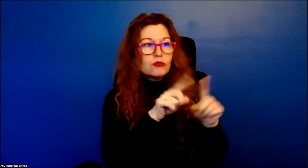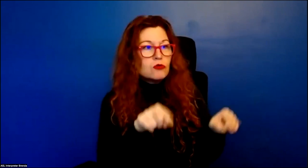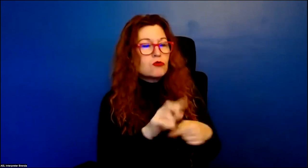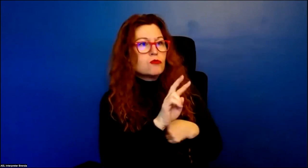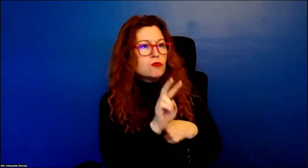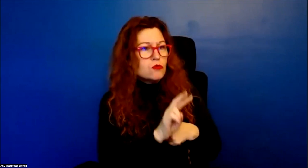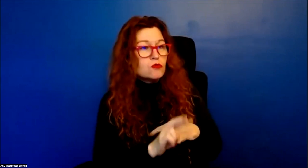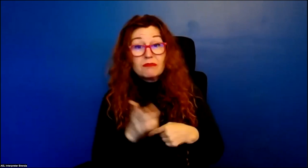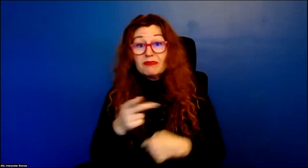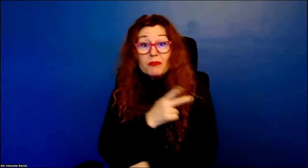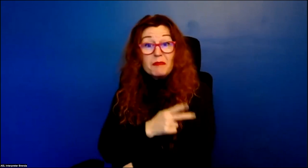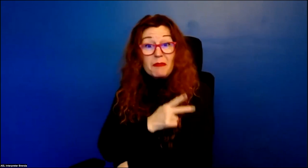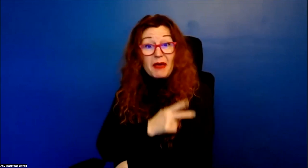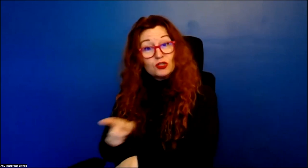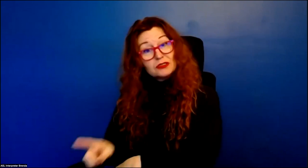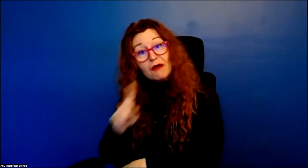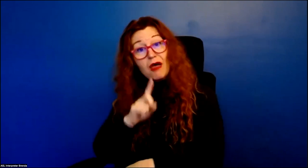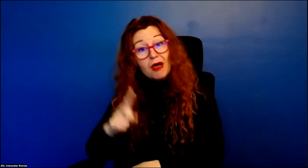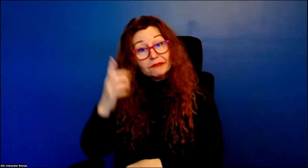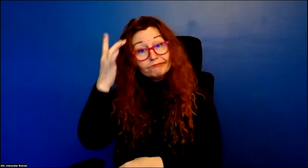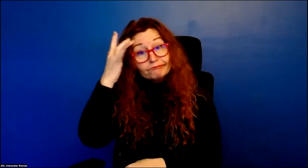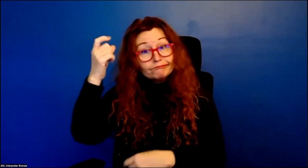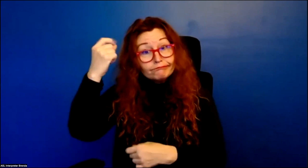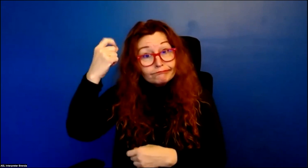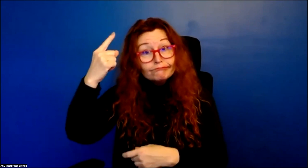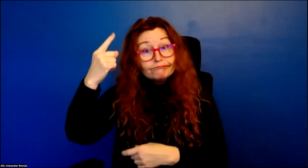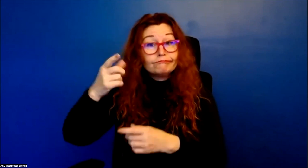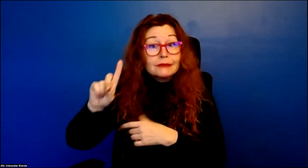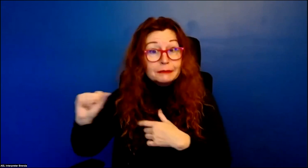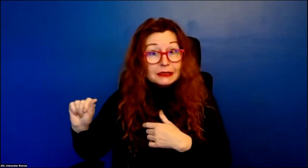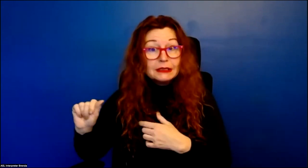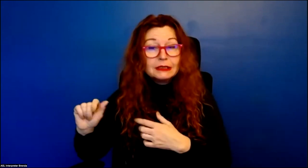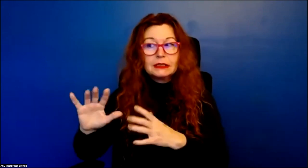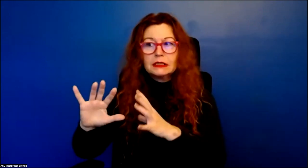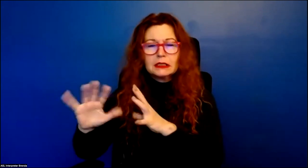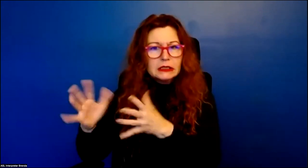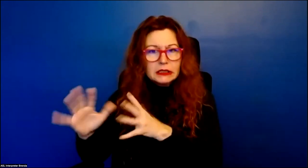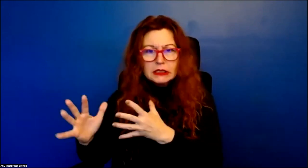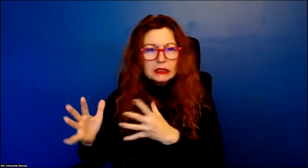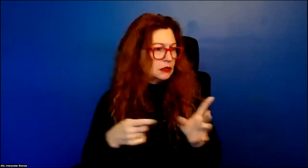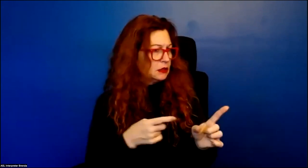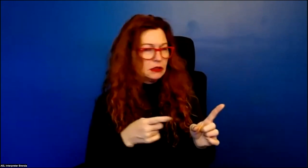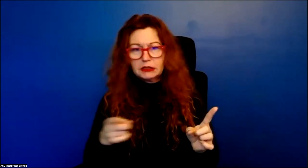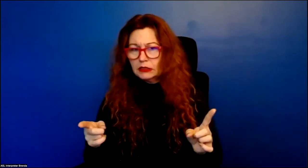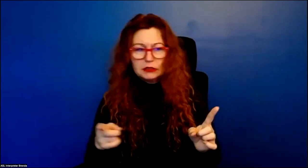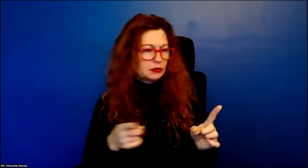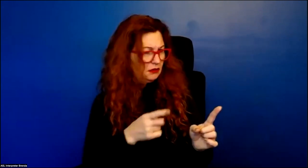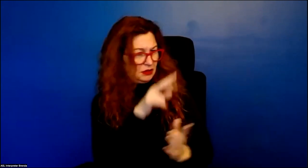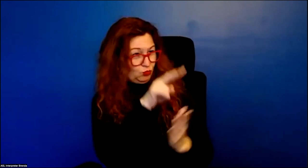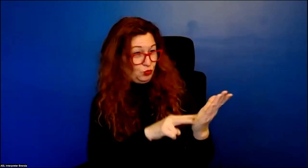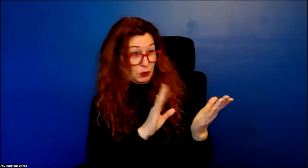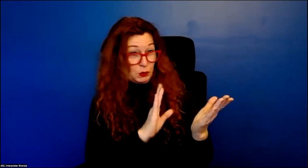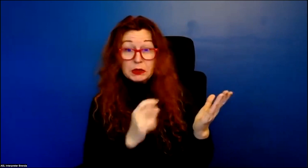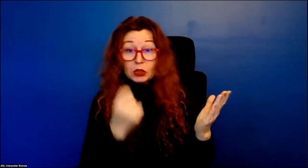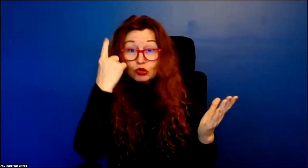cognitive disabilities, you want to make sure that the language that you are using is speaking to the audience that you have in